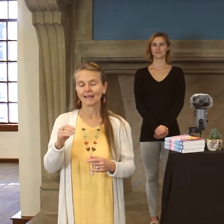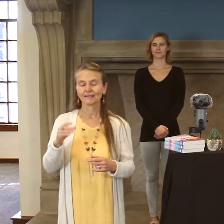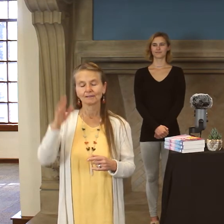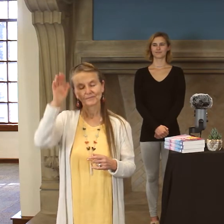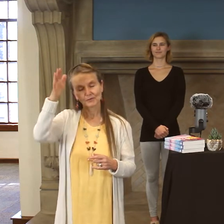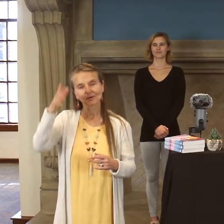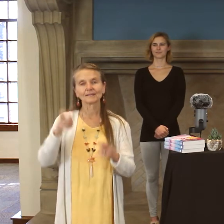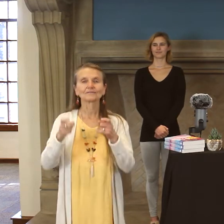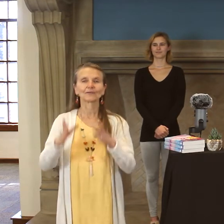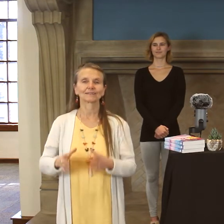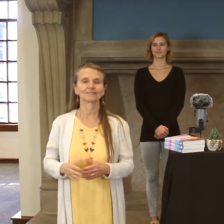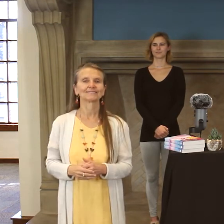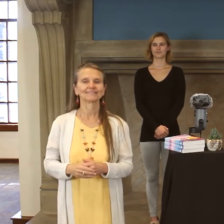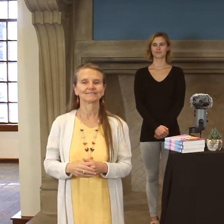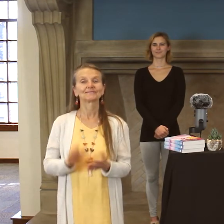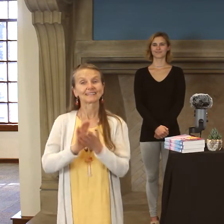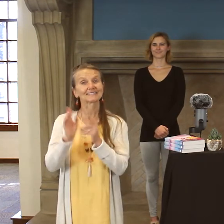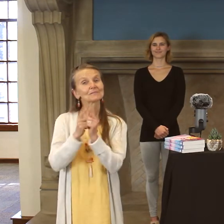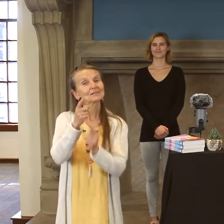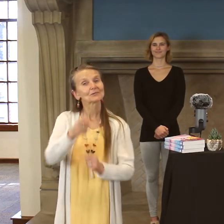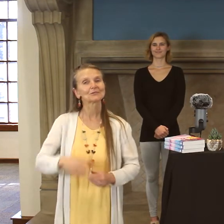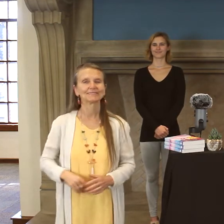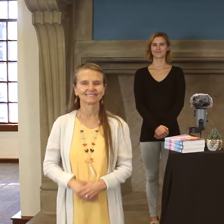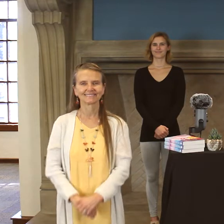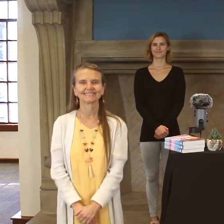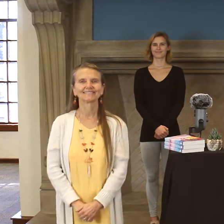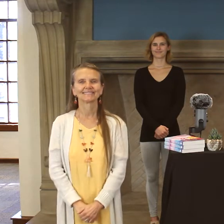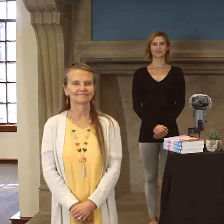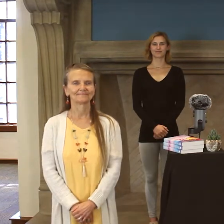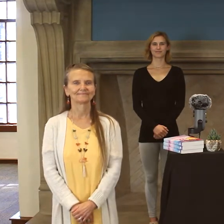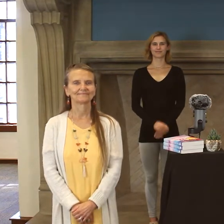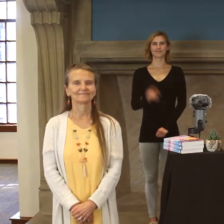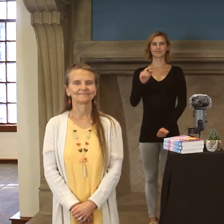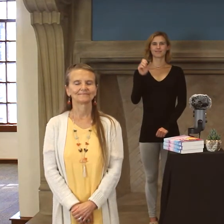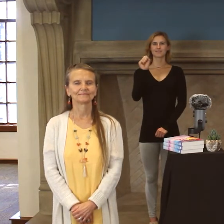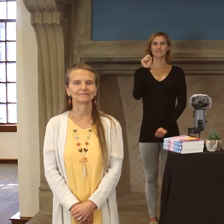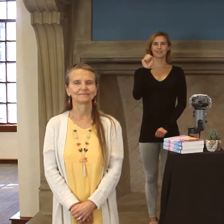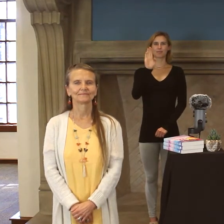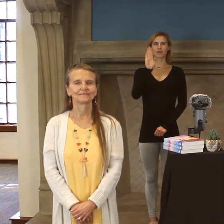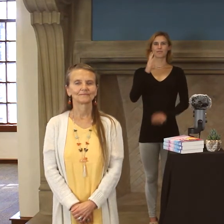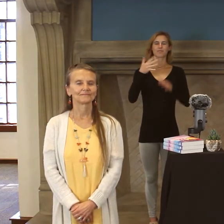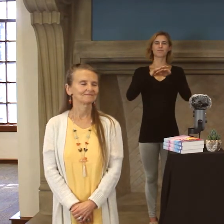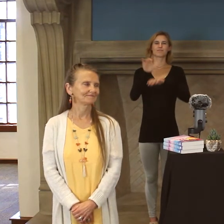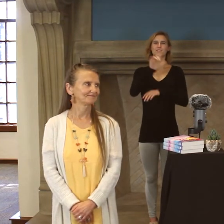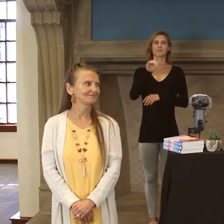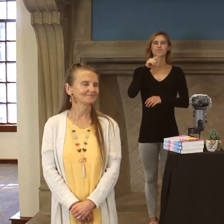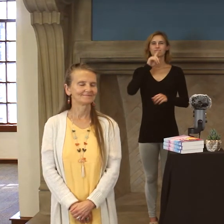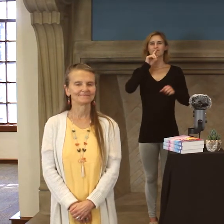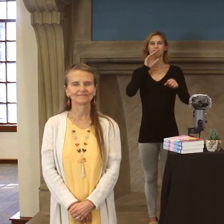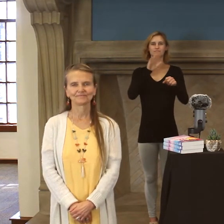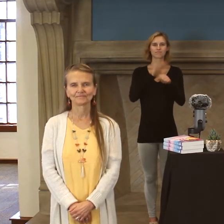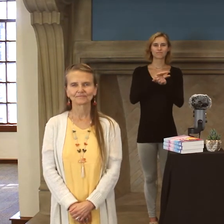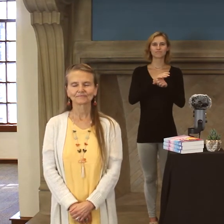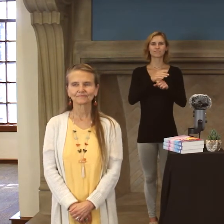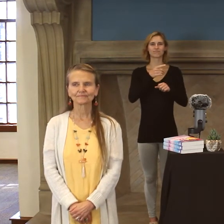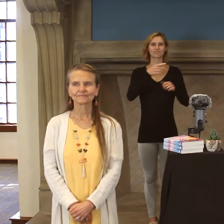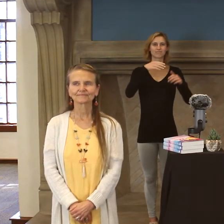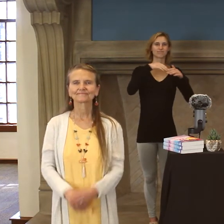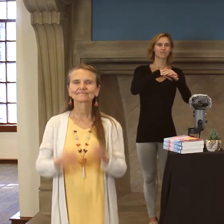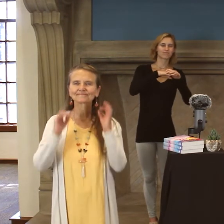and I'm the creative director. Nice to meet you. Santa Barbara Public Library is committed to being accessible to all members of our